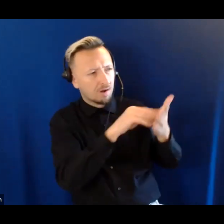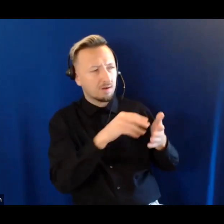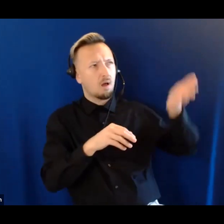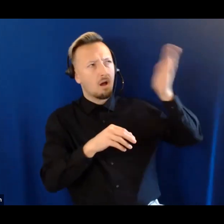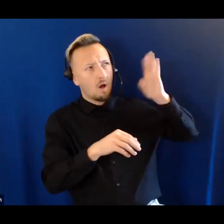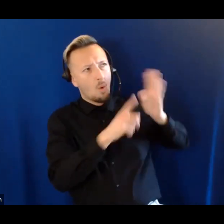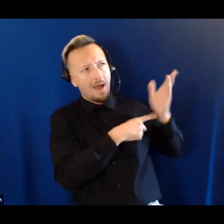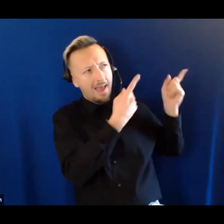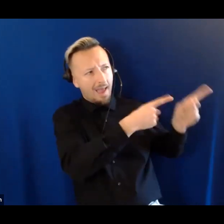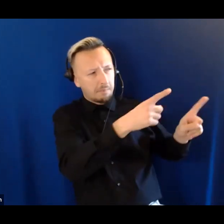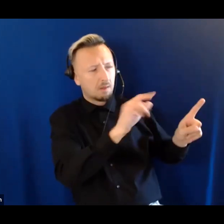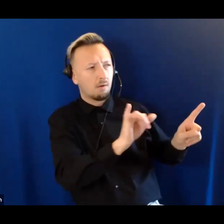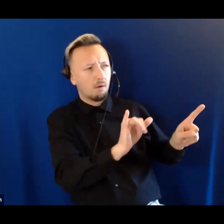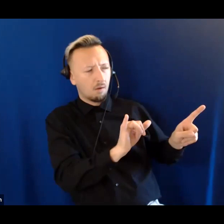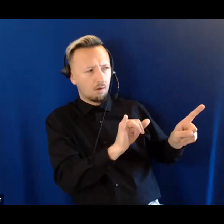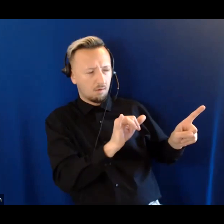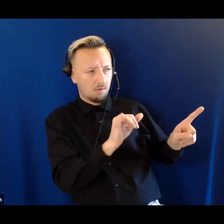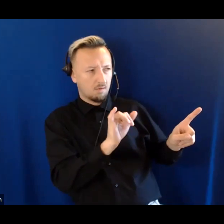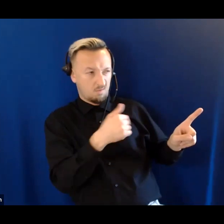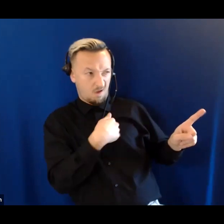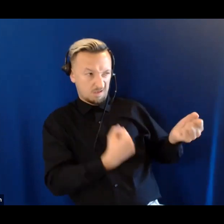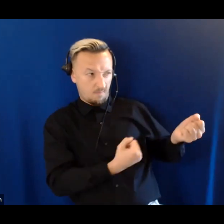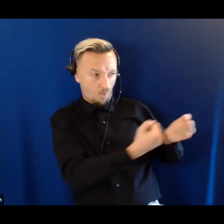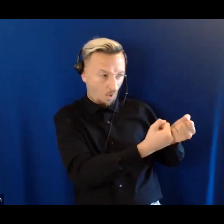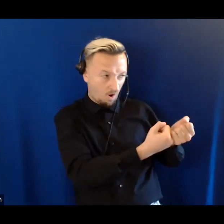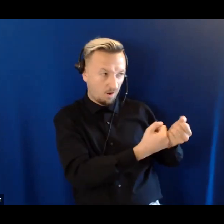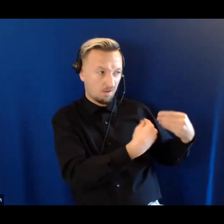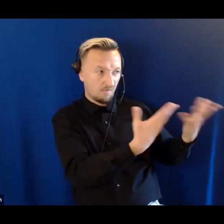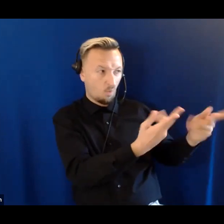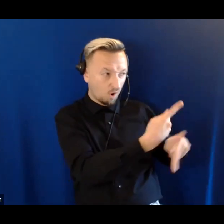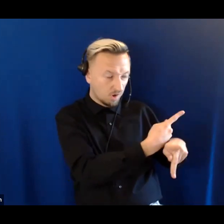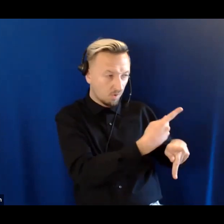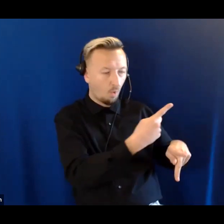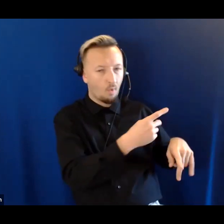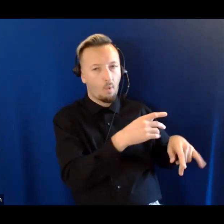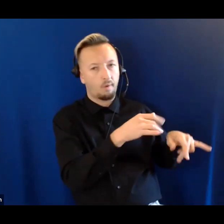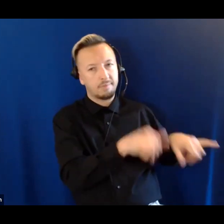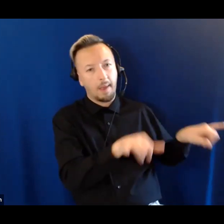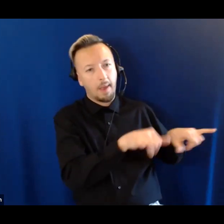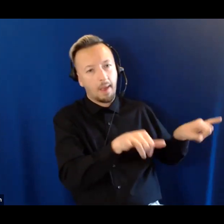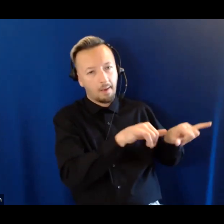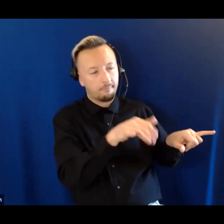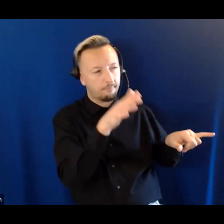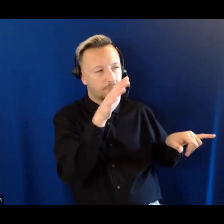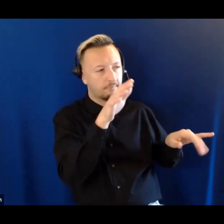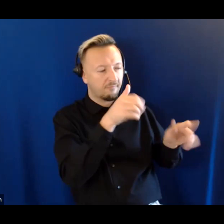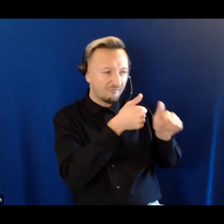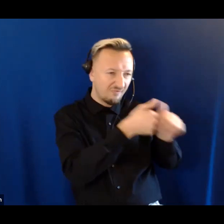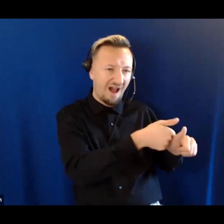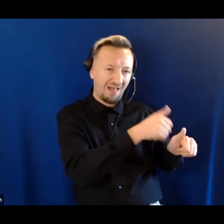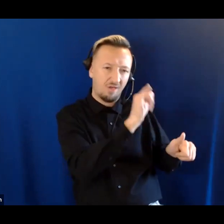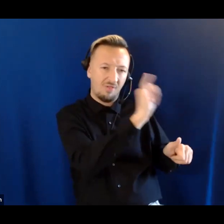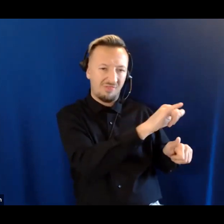not either like contributing to it or we're not catering to it, and we're not just like sticking to those set systemic